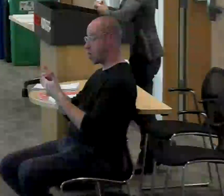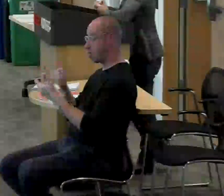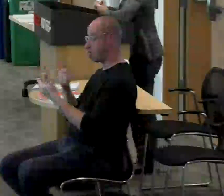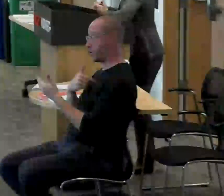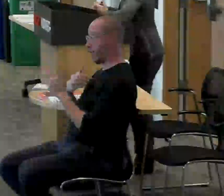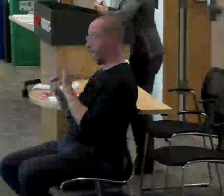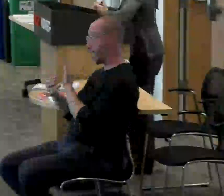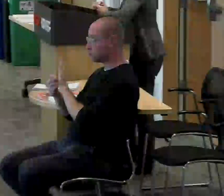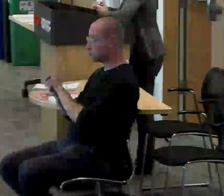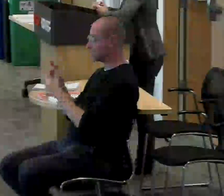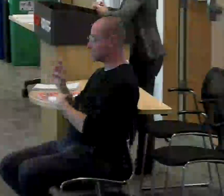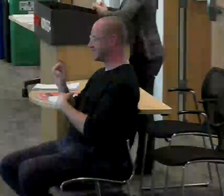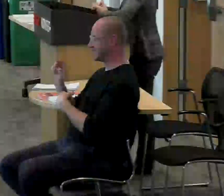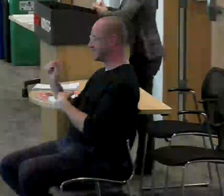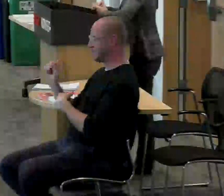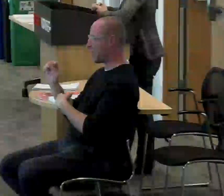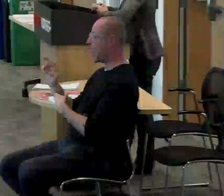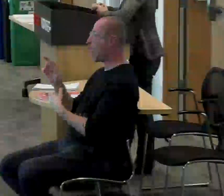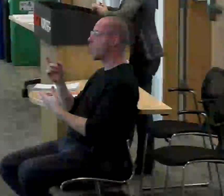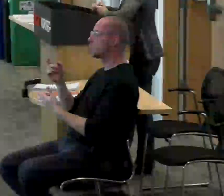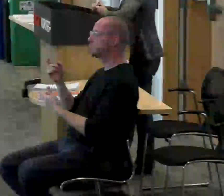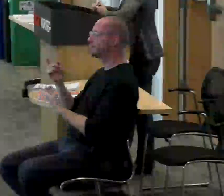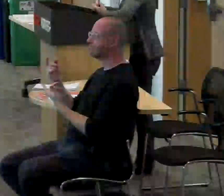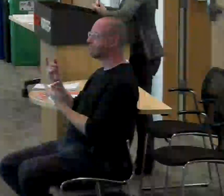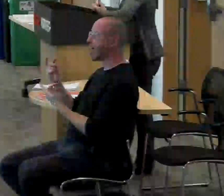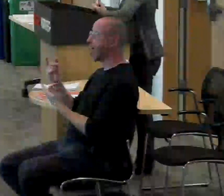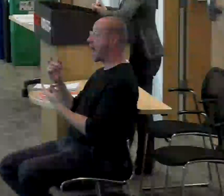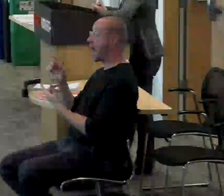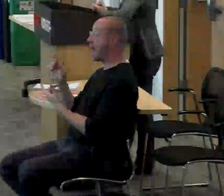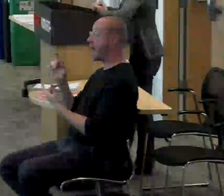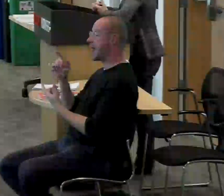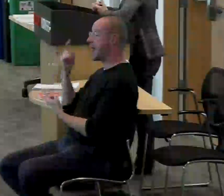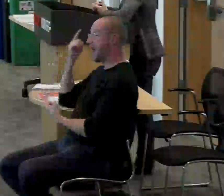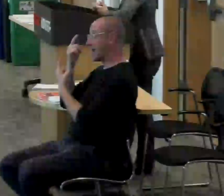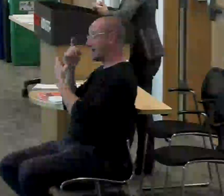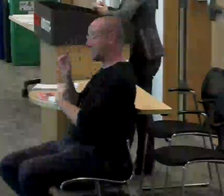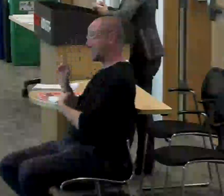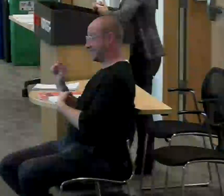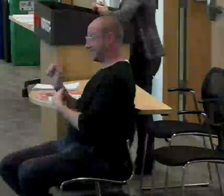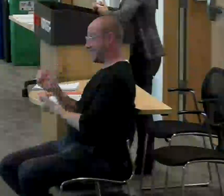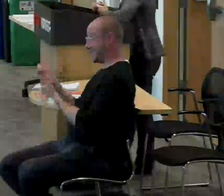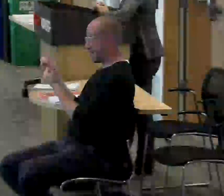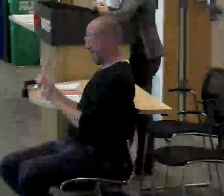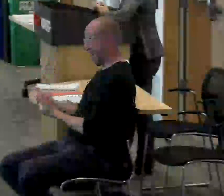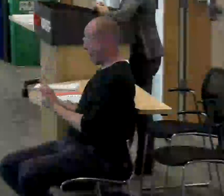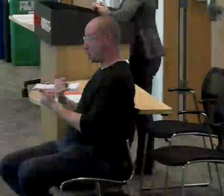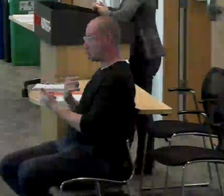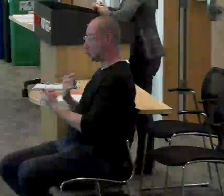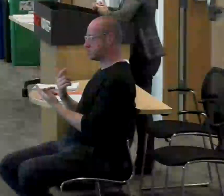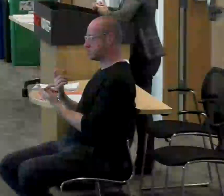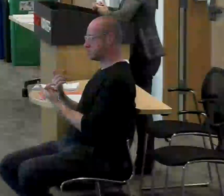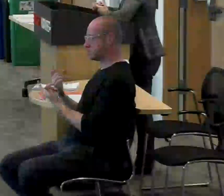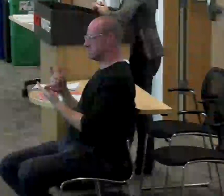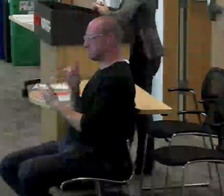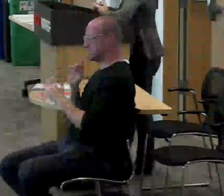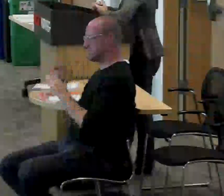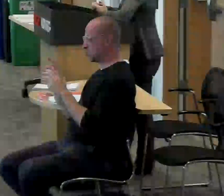disabled with the disabilities I have now, but it could have been, I mean, I was certainly in adaptive PE when I was in high school